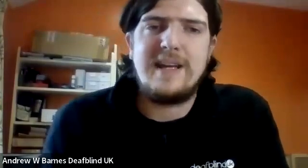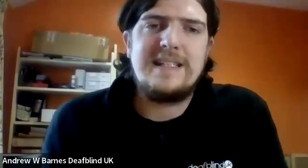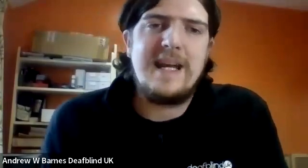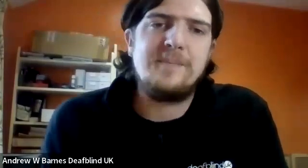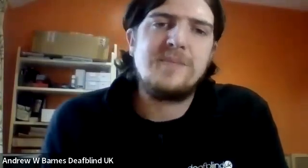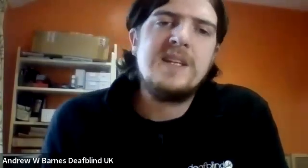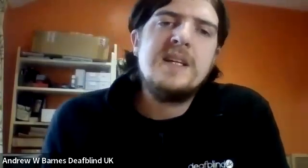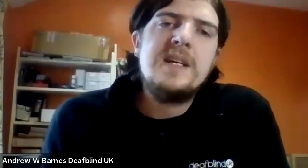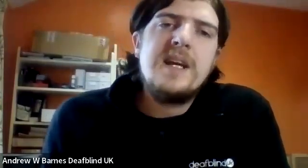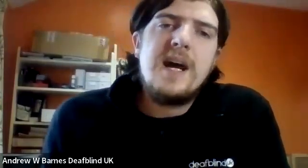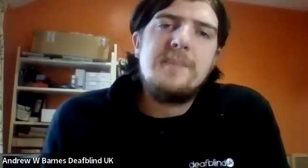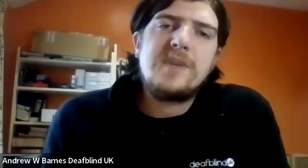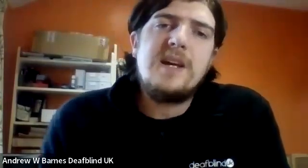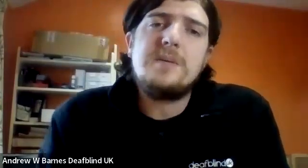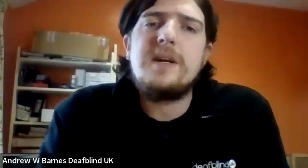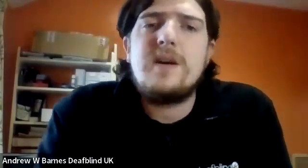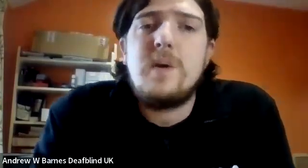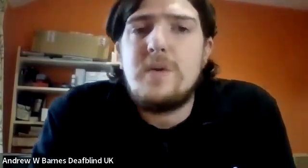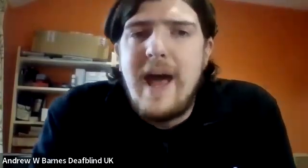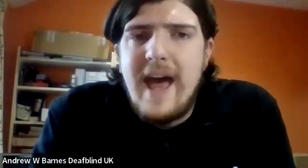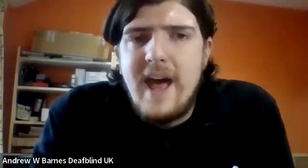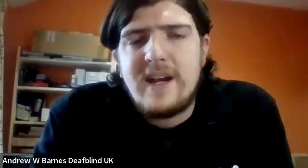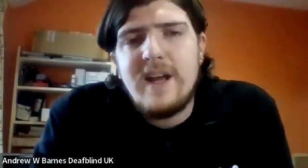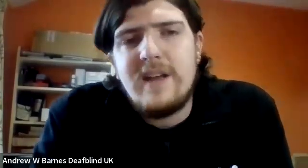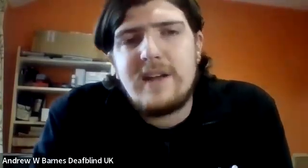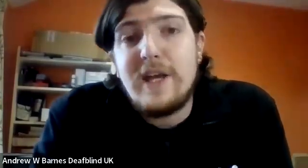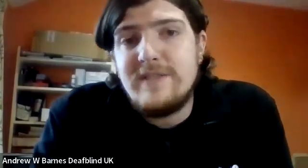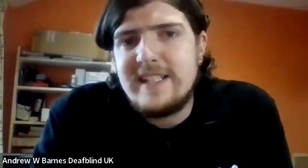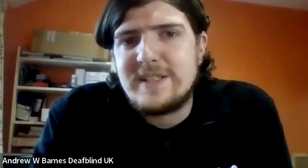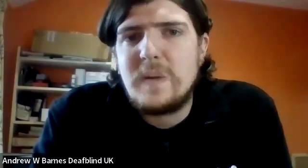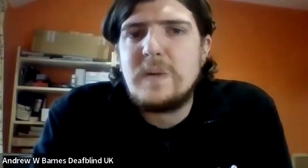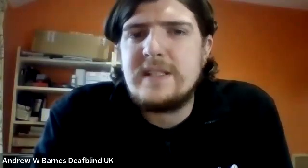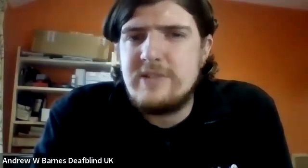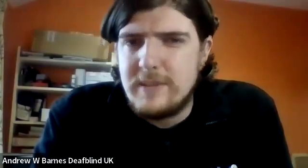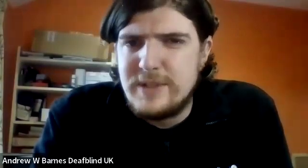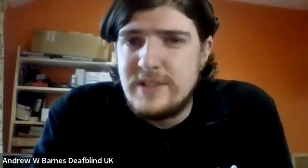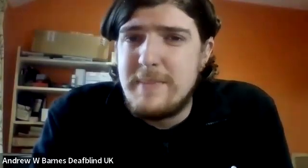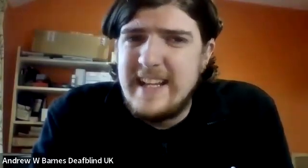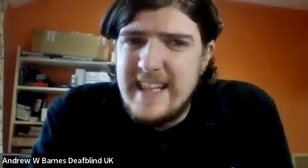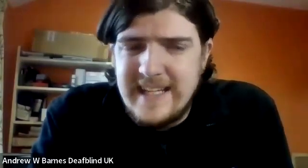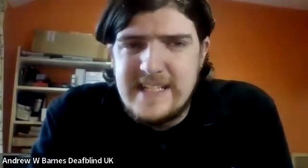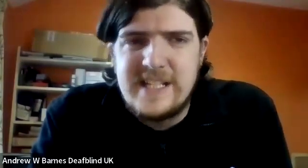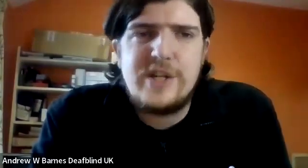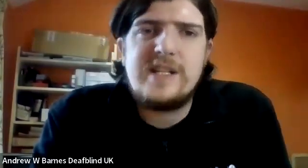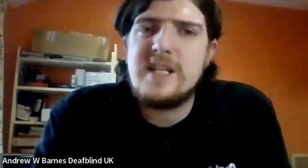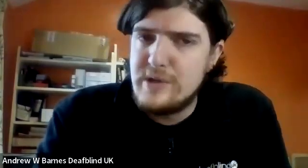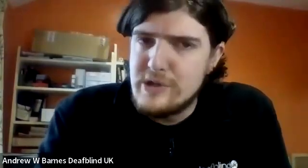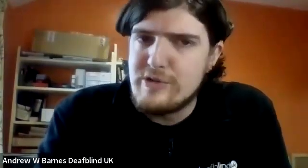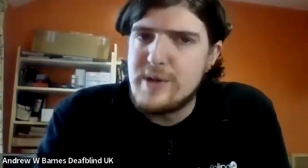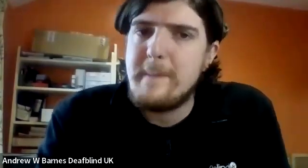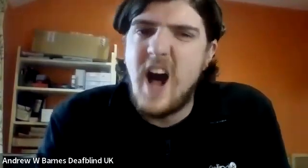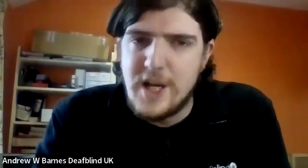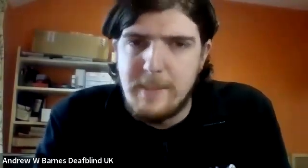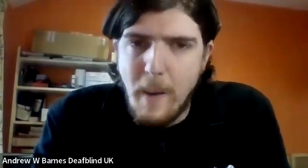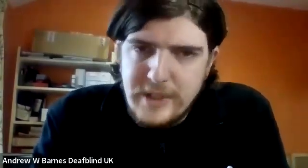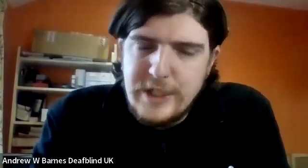really interesting. As we're all aware, COVID has caused disruption to many things such as social